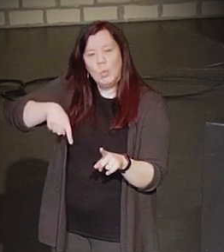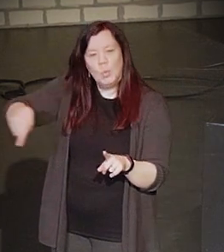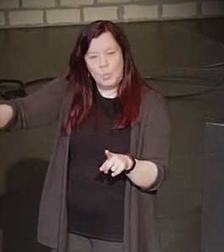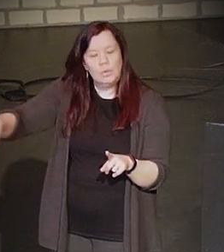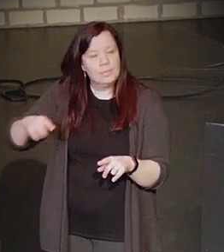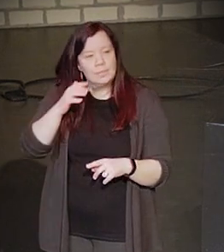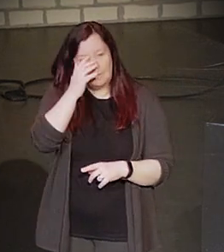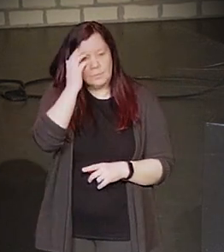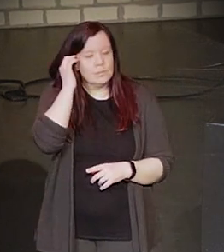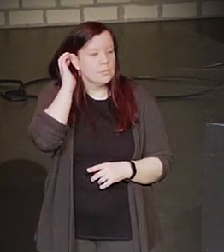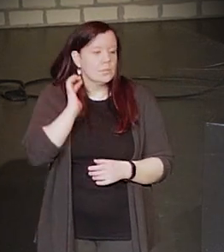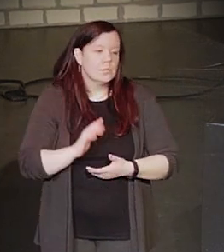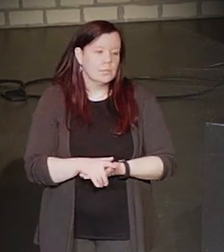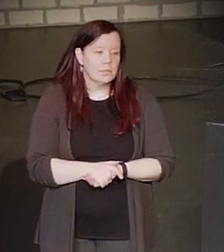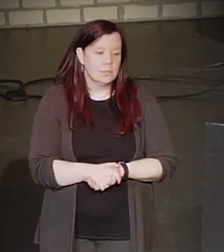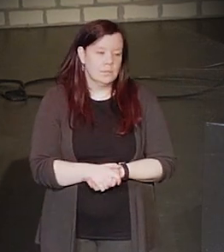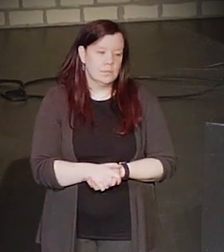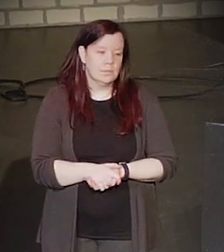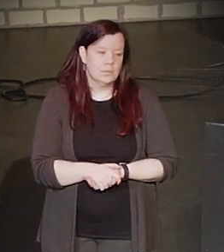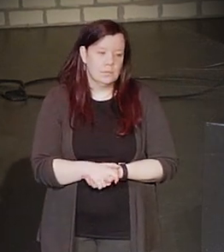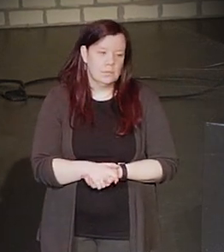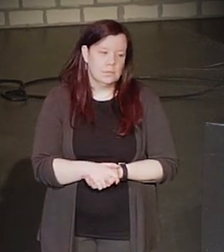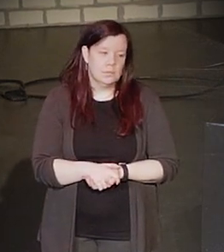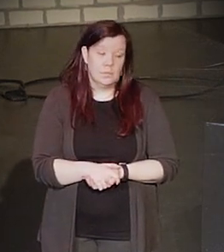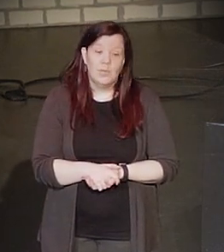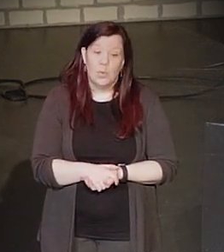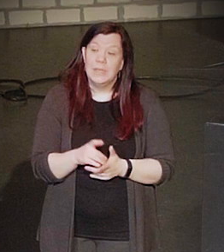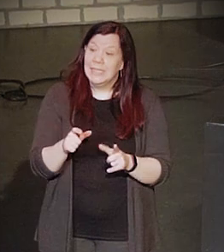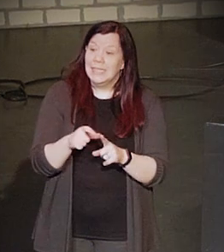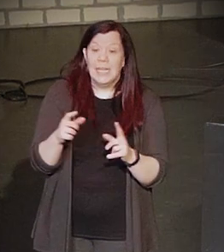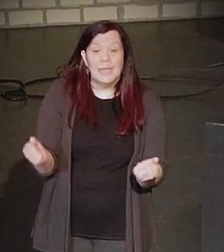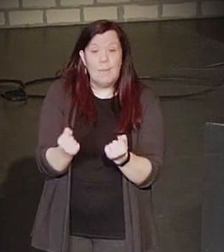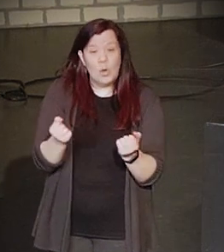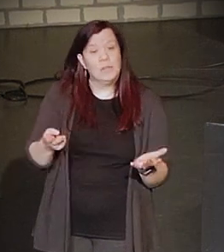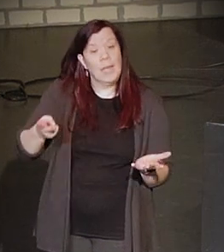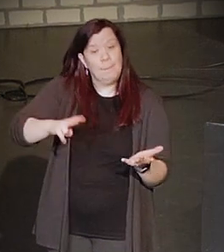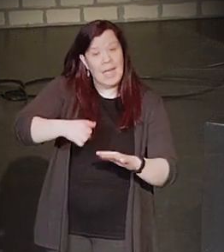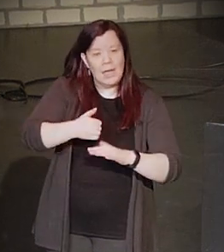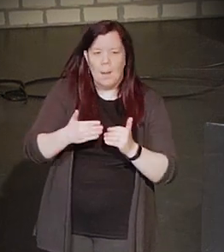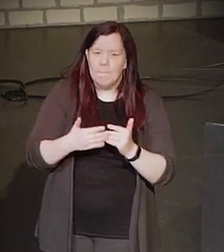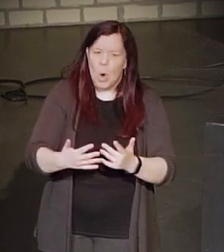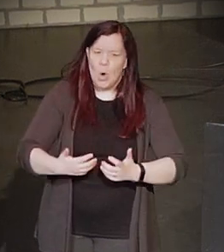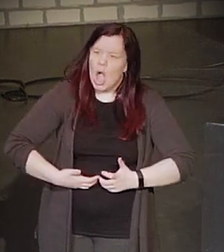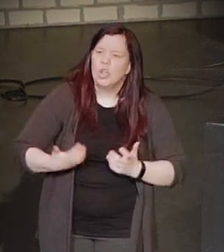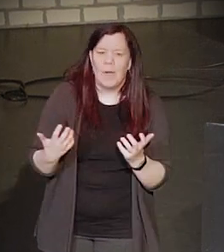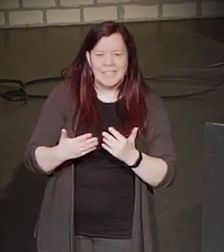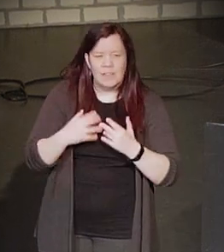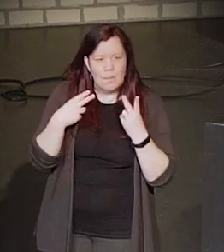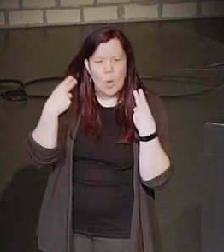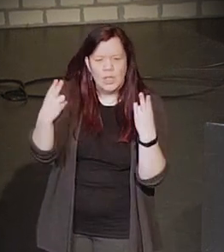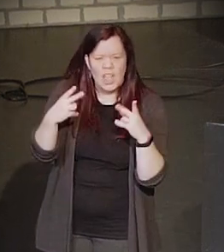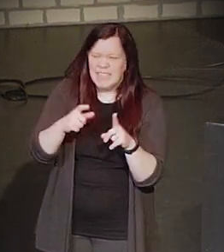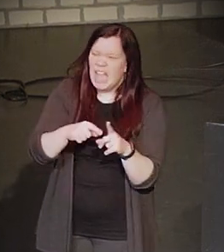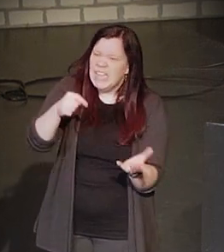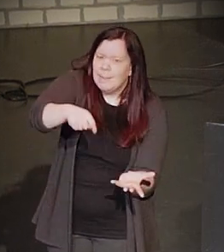that period 391-390. You've got a democracy that's back in place, more aggressive and assertive than ever